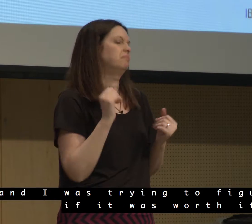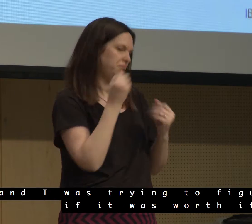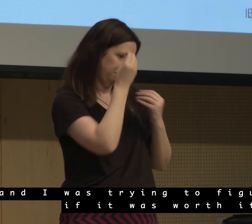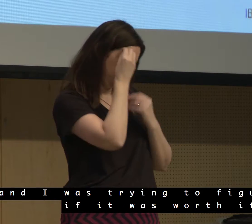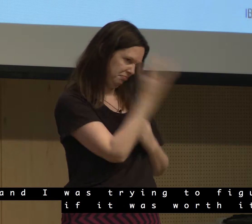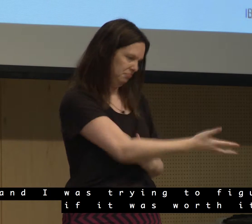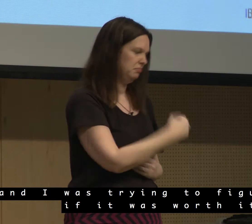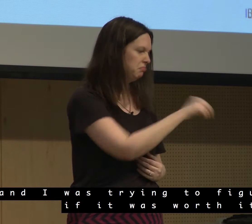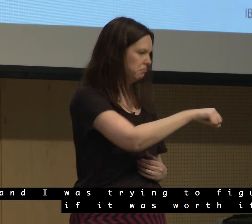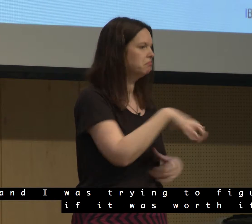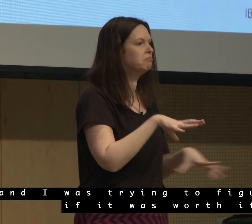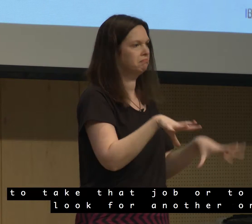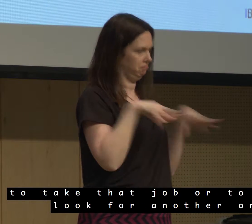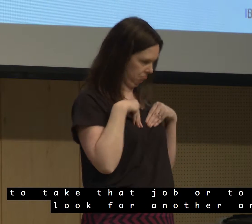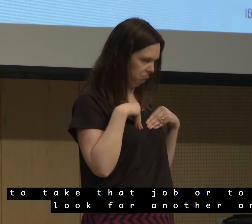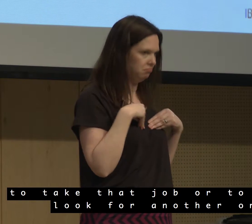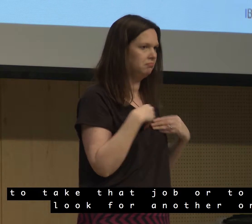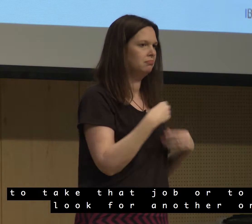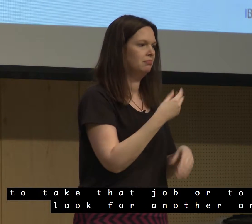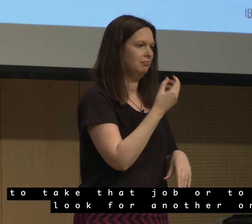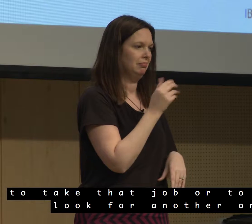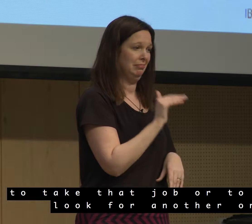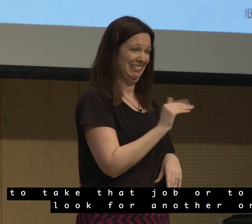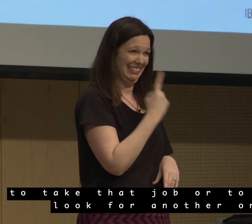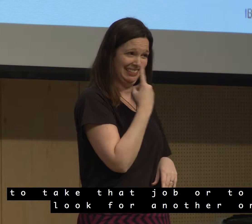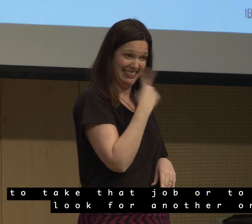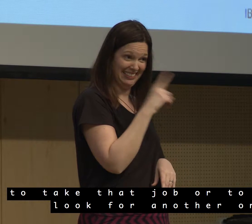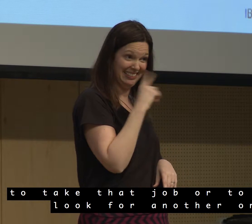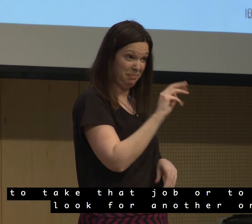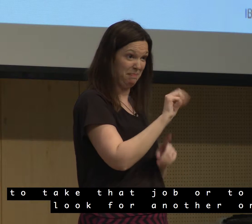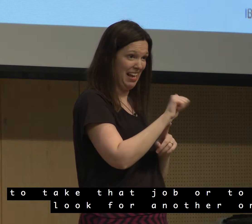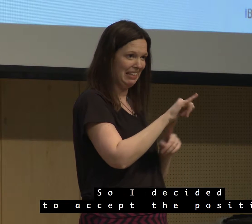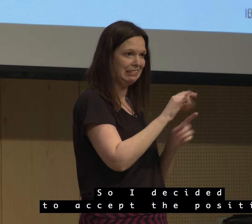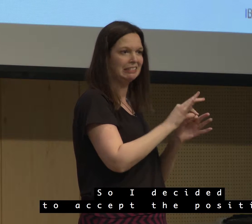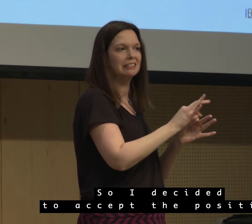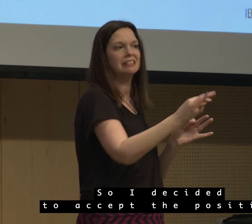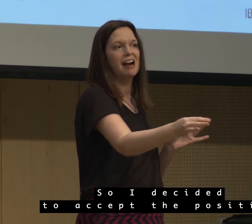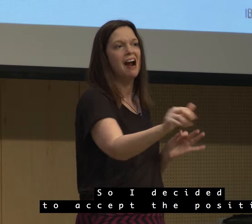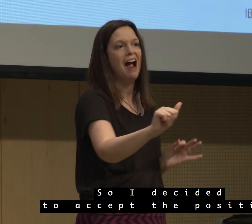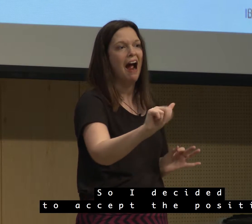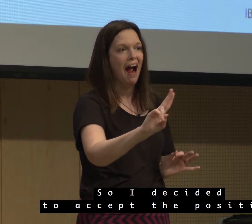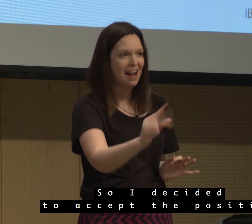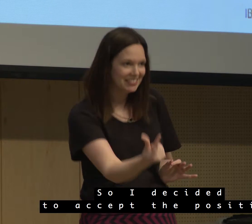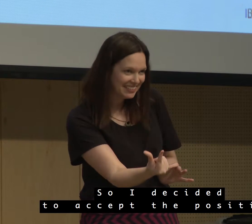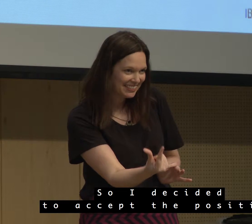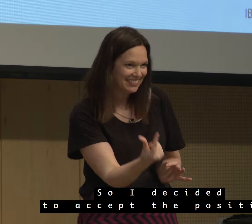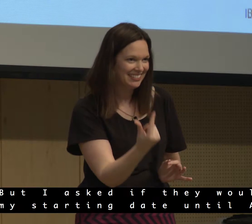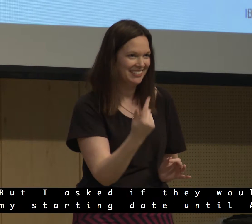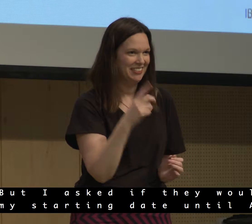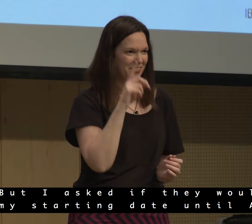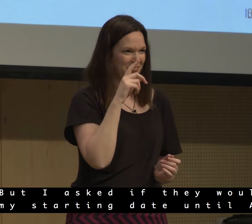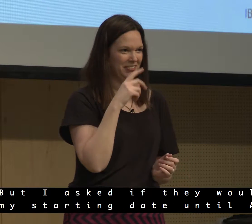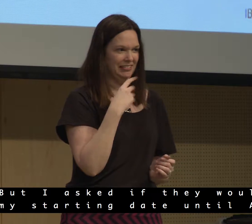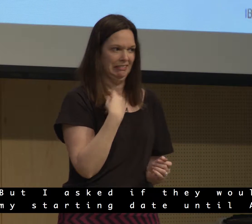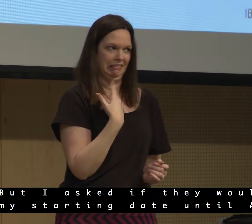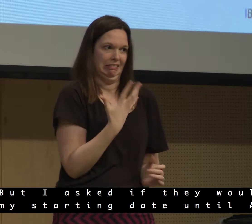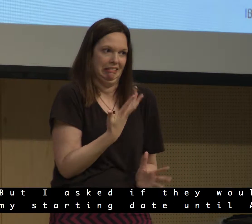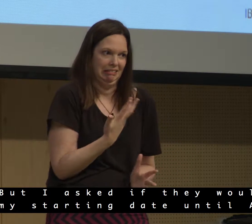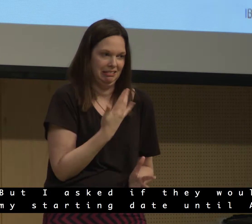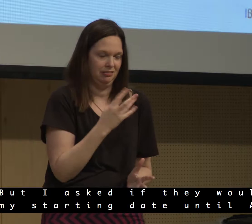trying to figure out if it was worth it to take that job or to still look for another one. So I decided to accept the position, but I asked if they would delay my starting